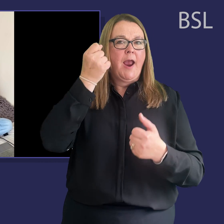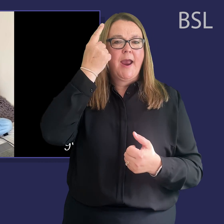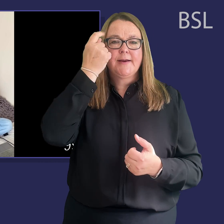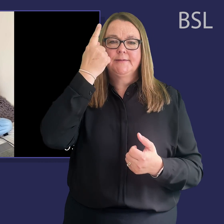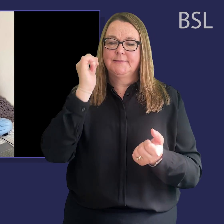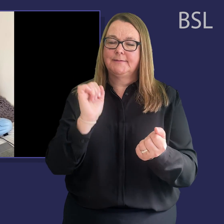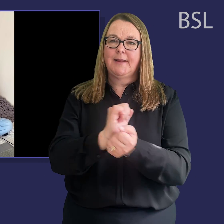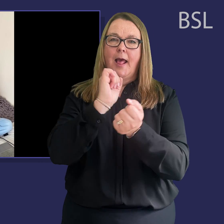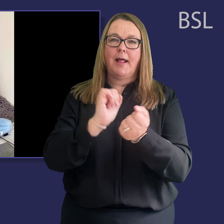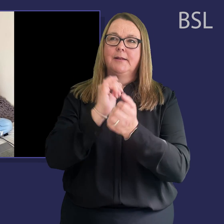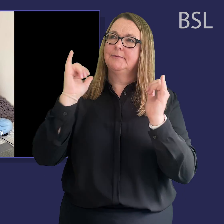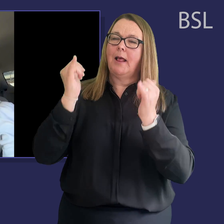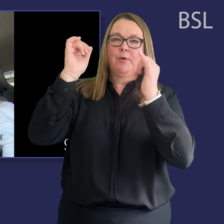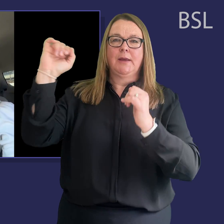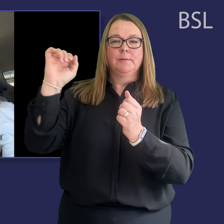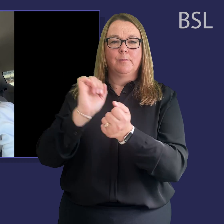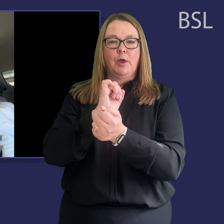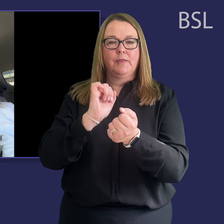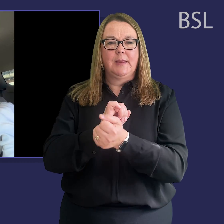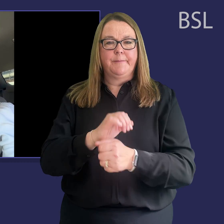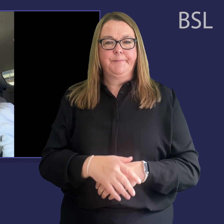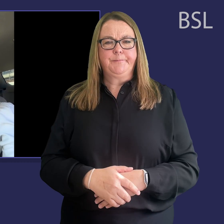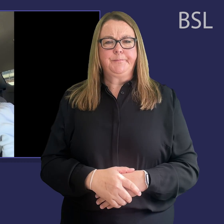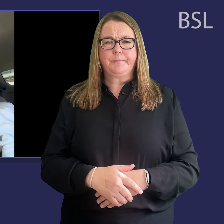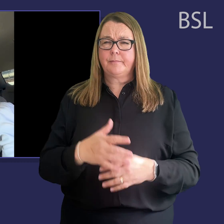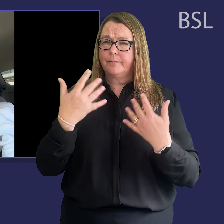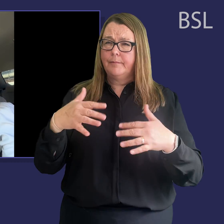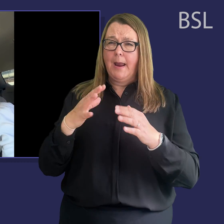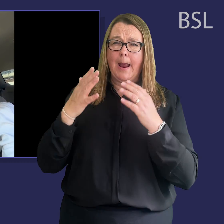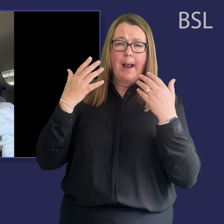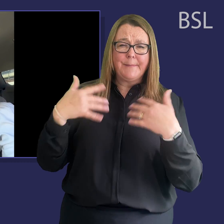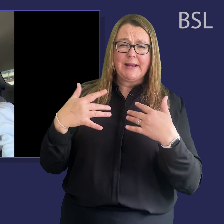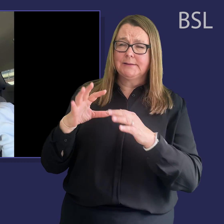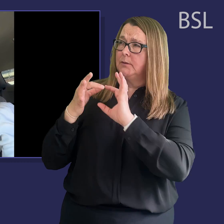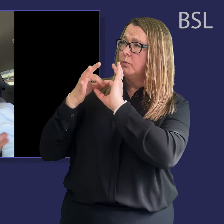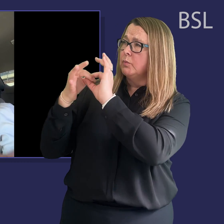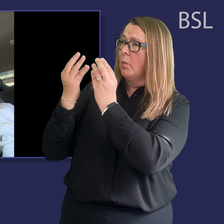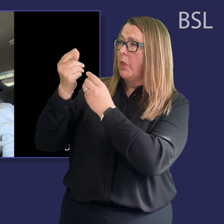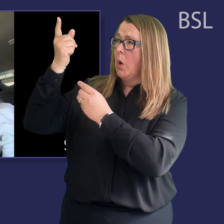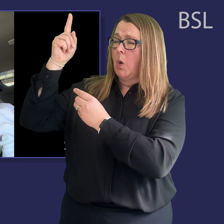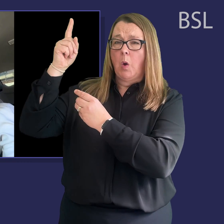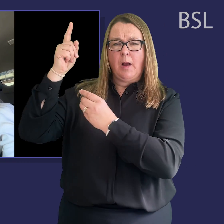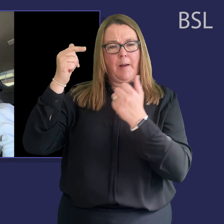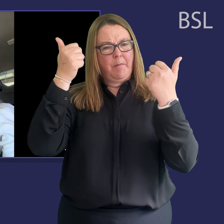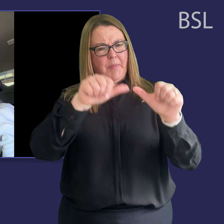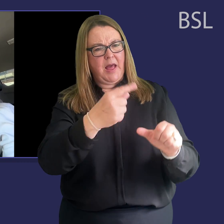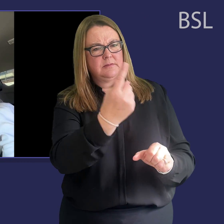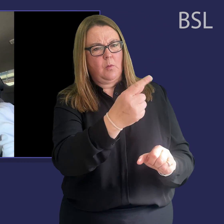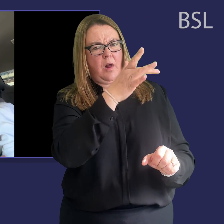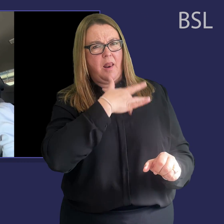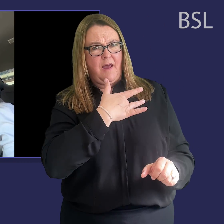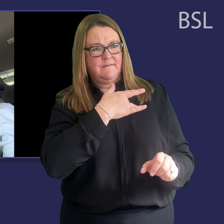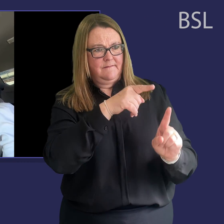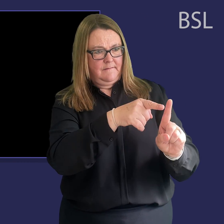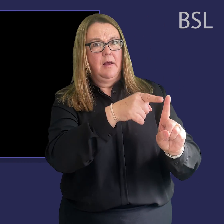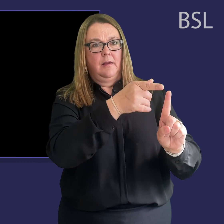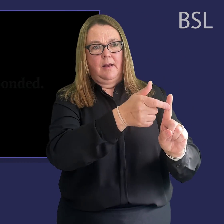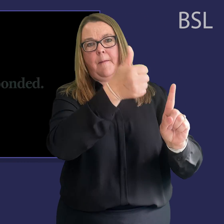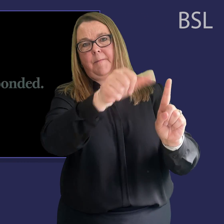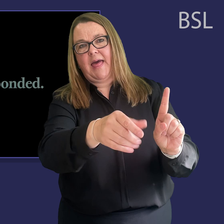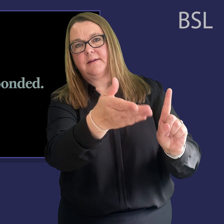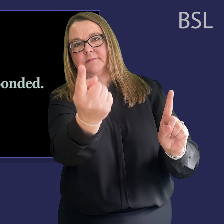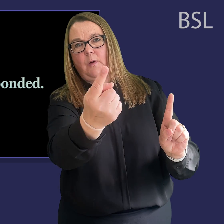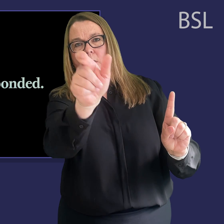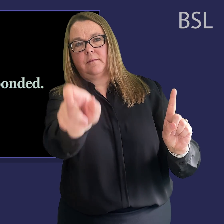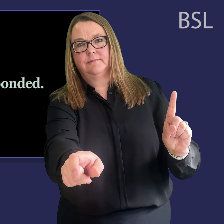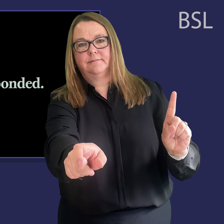way to celebrate your 100th birthday. How can you do something amazing with the Lord and that would bless somebody else's life, that would help somebody else?